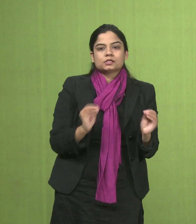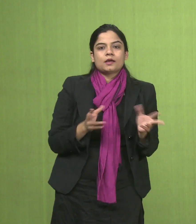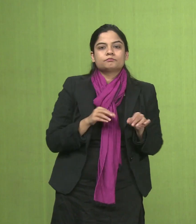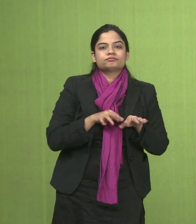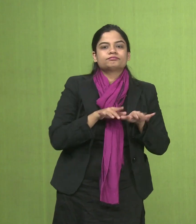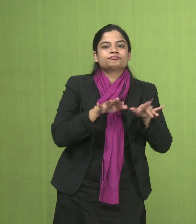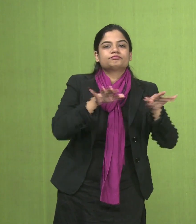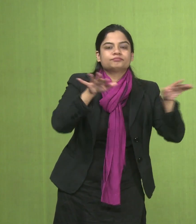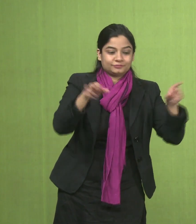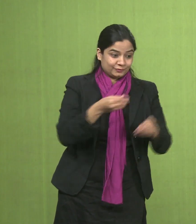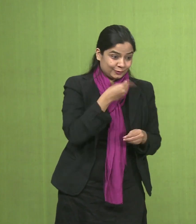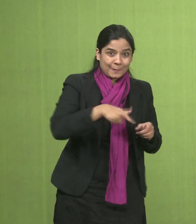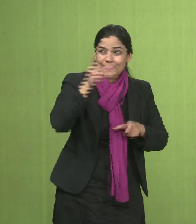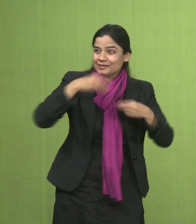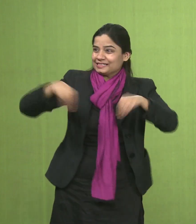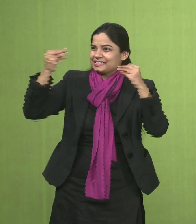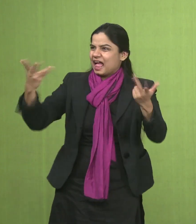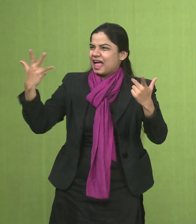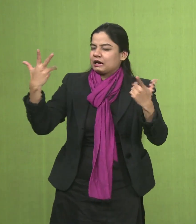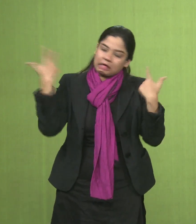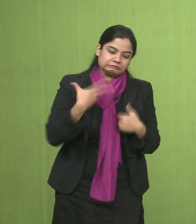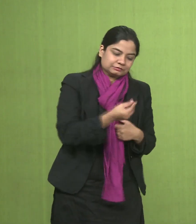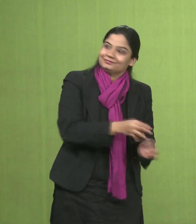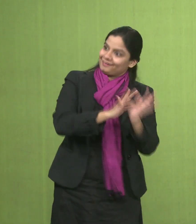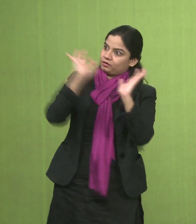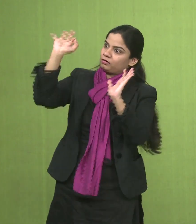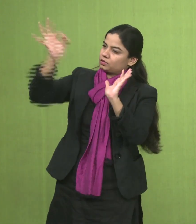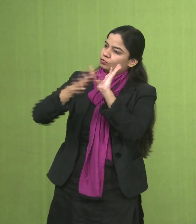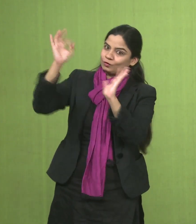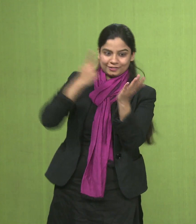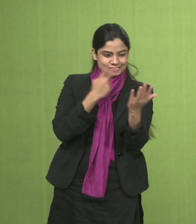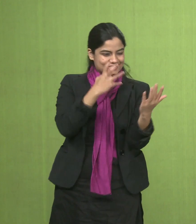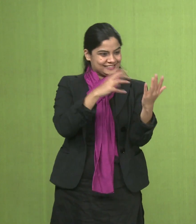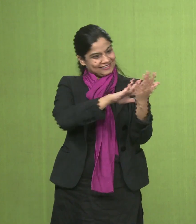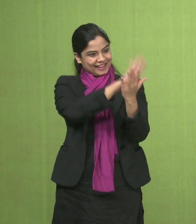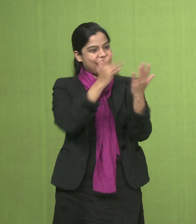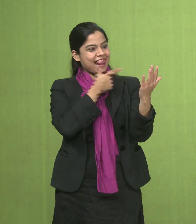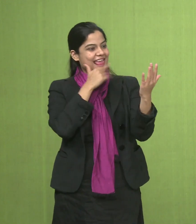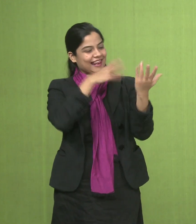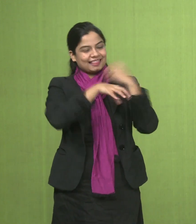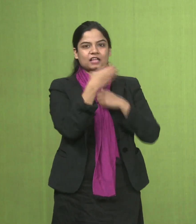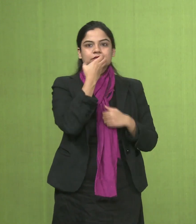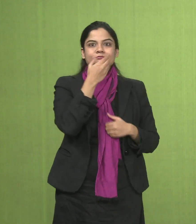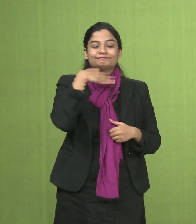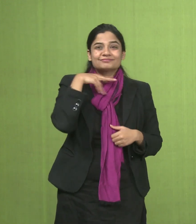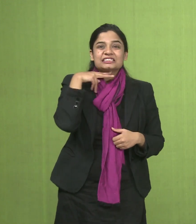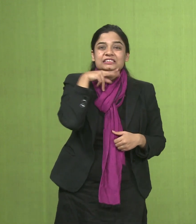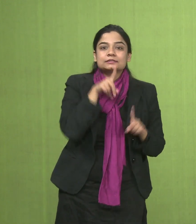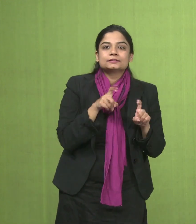are injected, they are adulterated, harmful colors are added, etc. For them to make and look attractive, for example